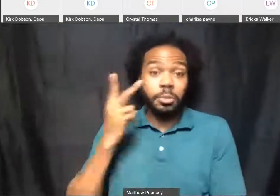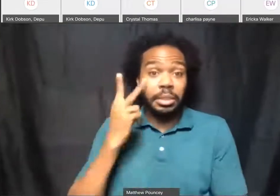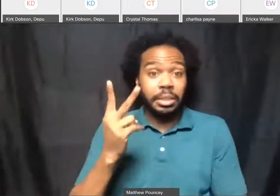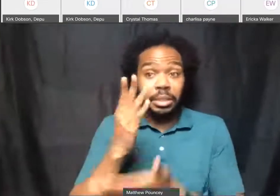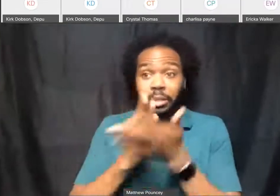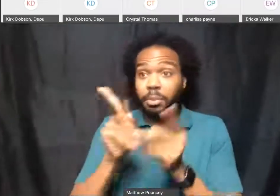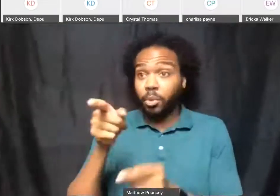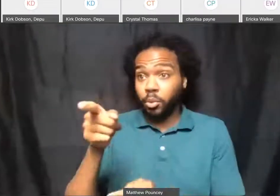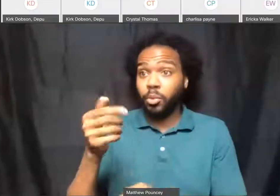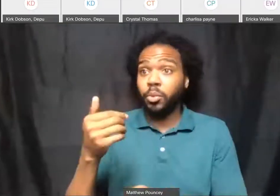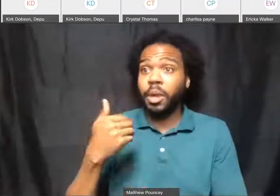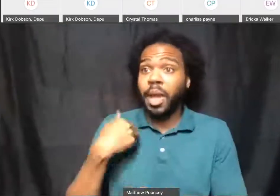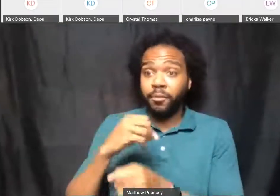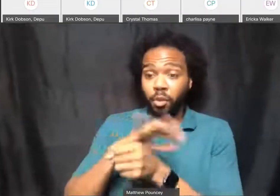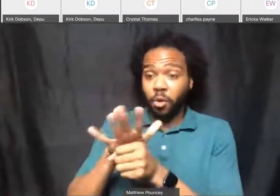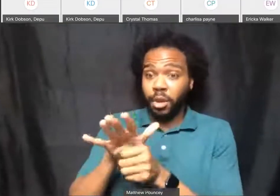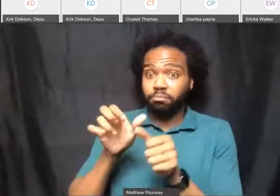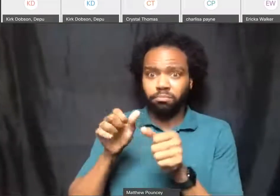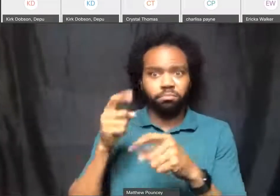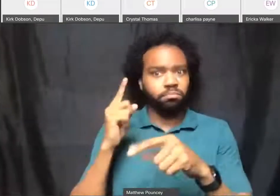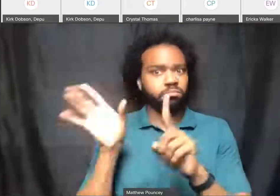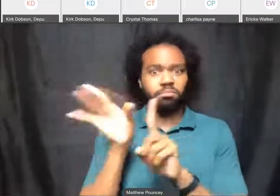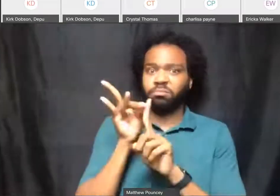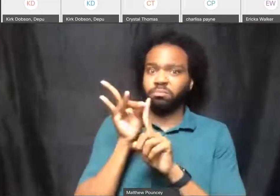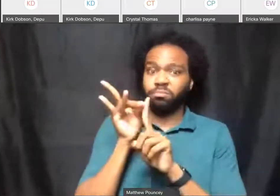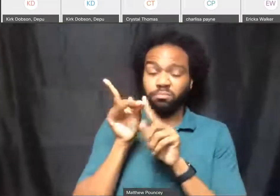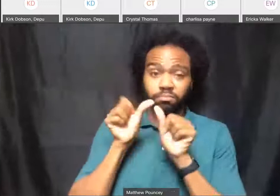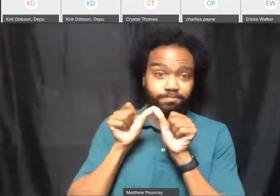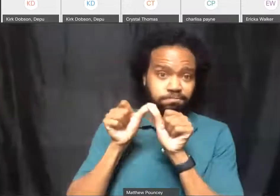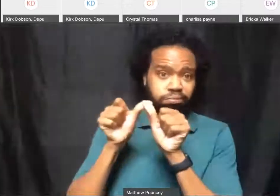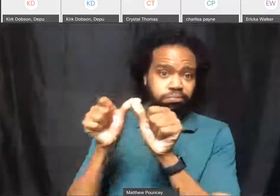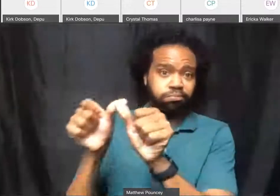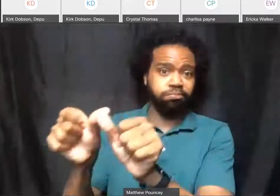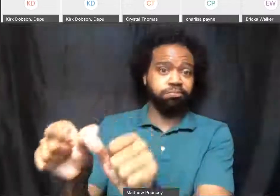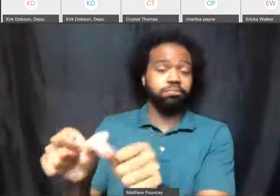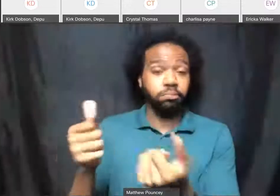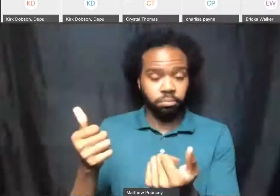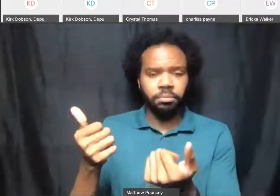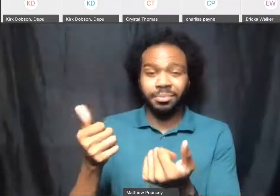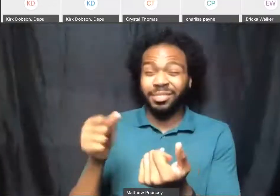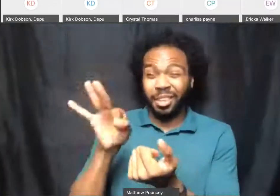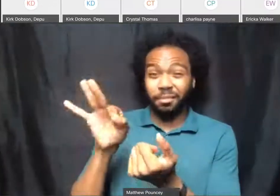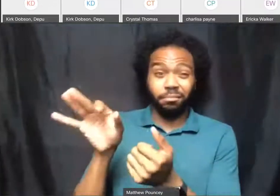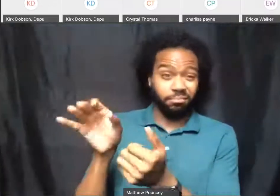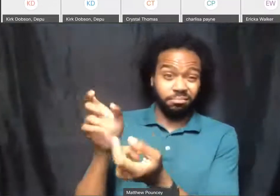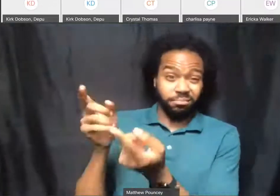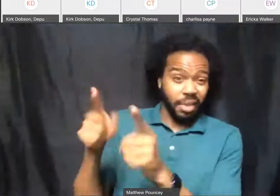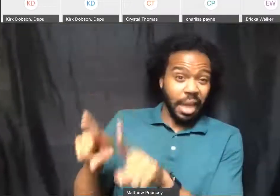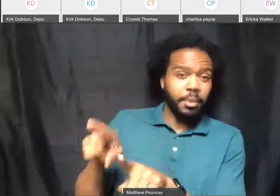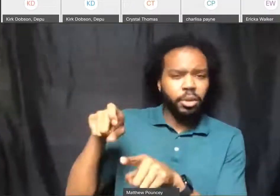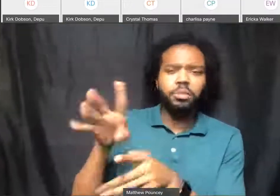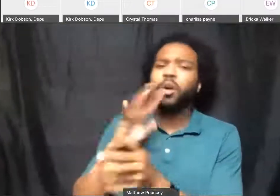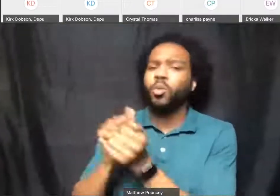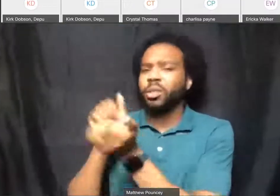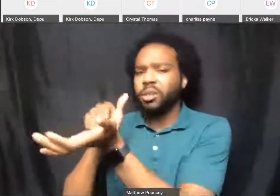positive for quite some time. So there, you really need to rely on the advice of the healthcare provider. I hope I'm making it clearer and